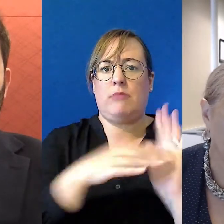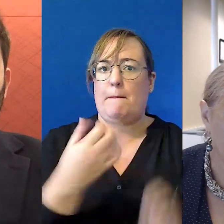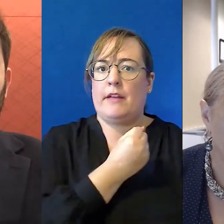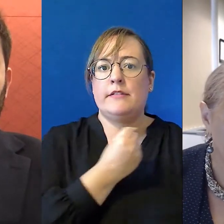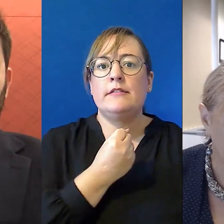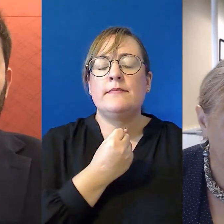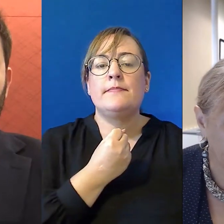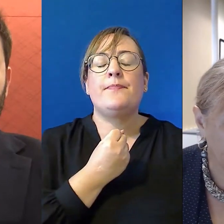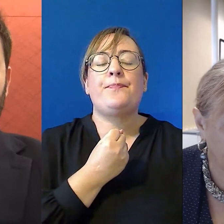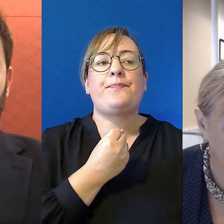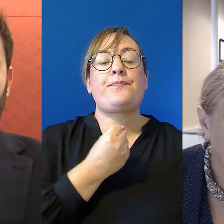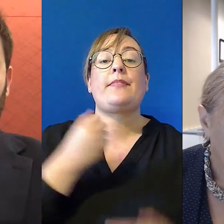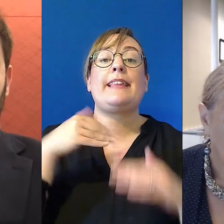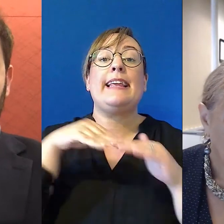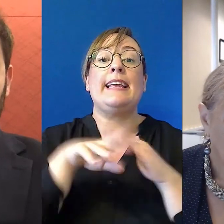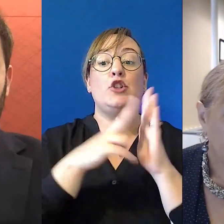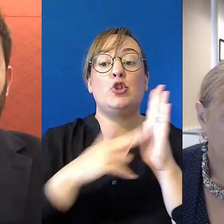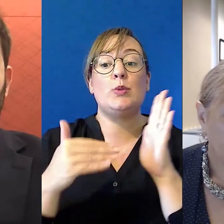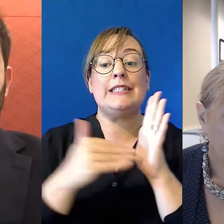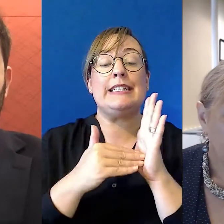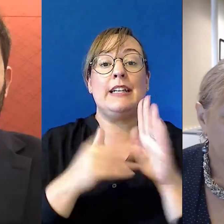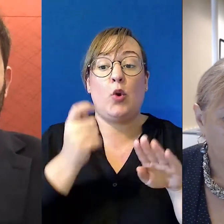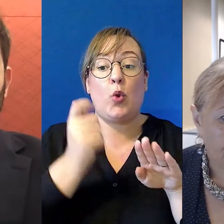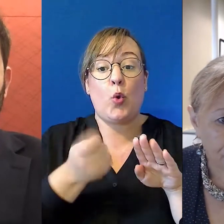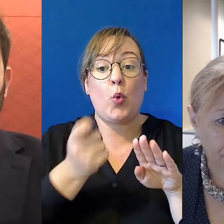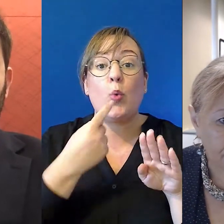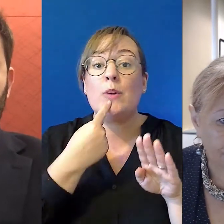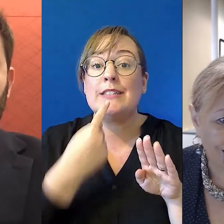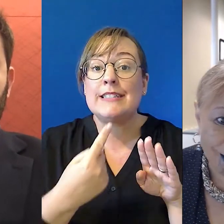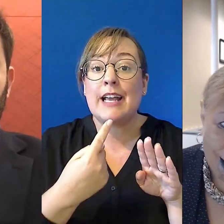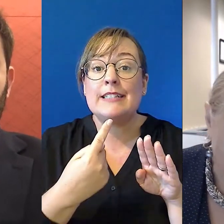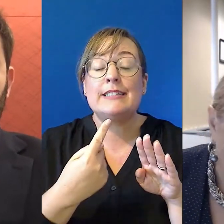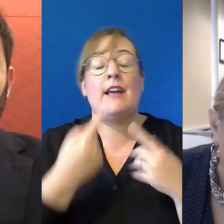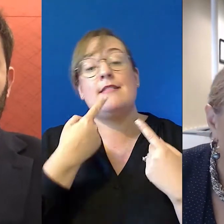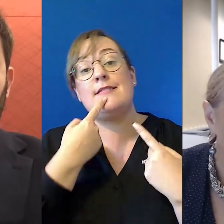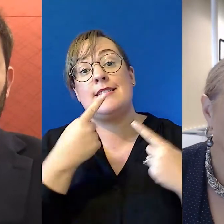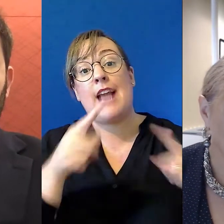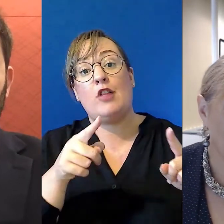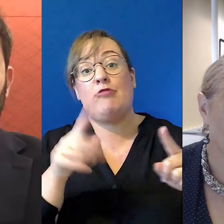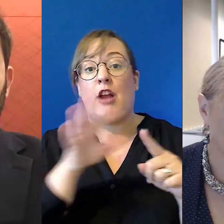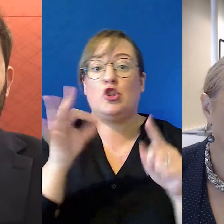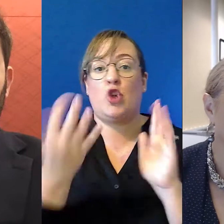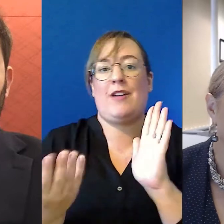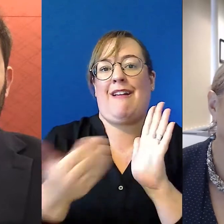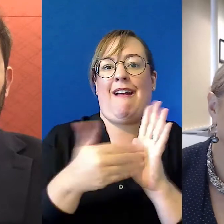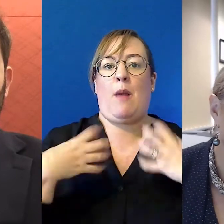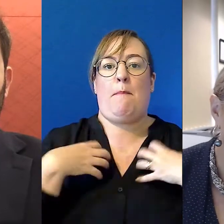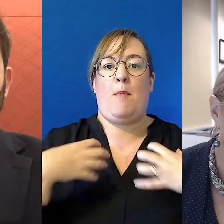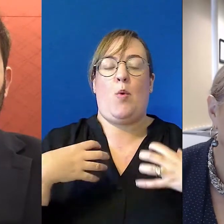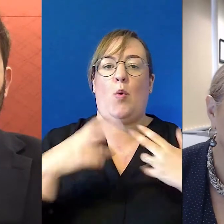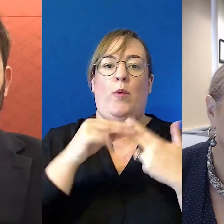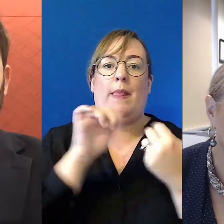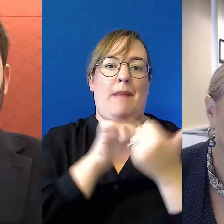has said that the declaration doesn't add much more to the notion of partnership that